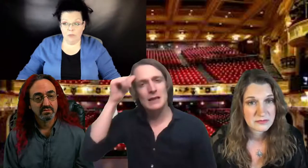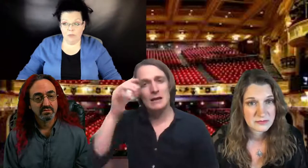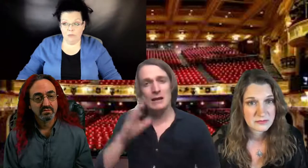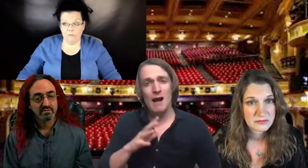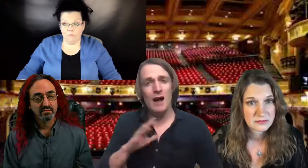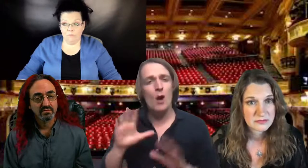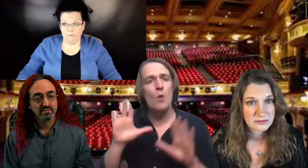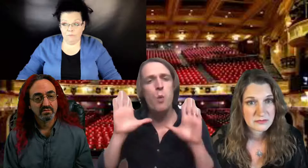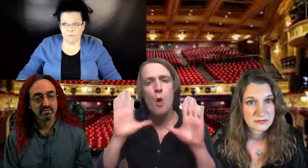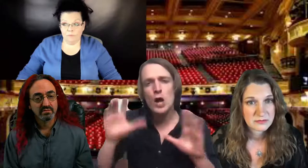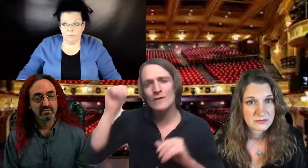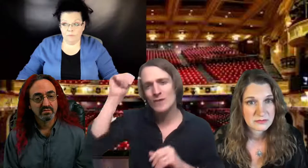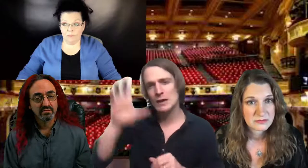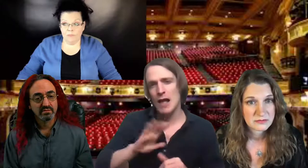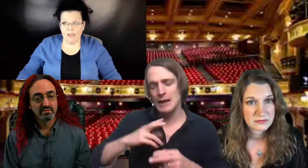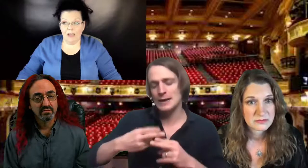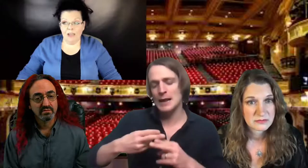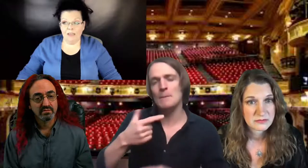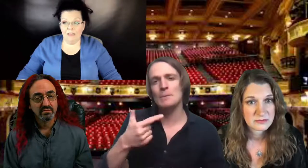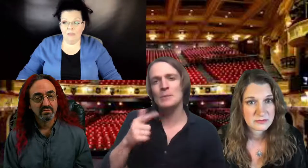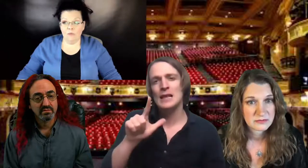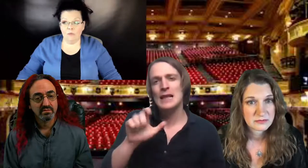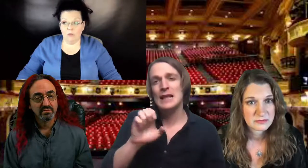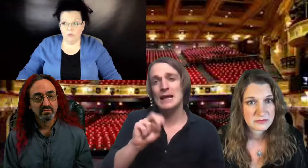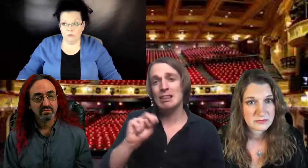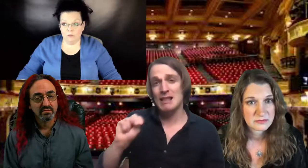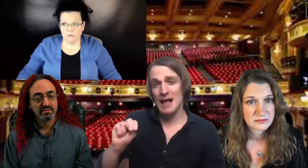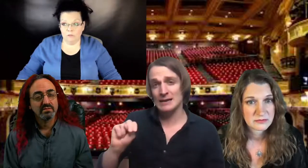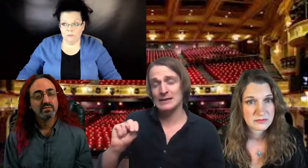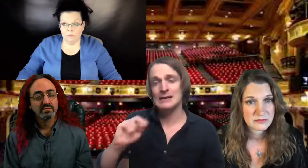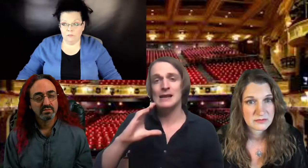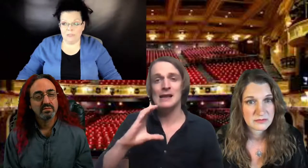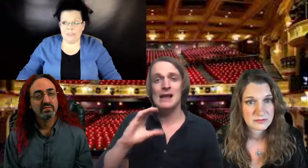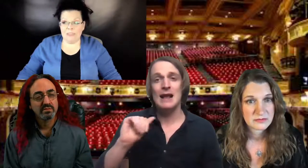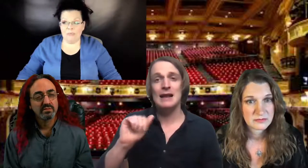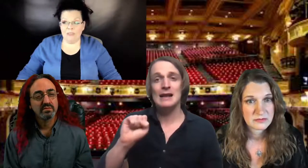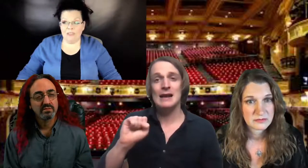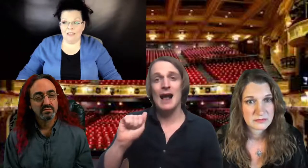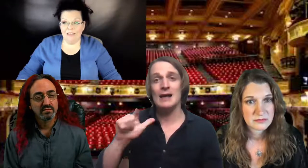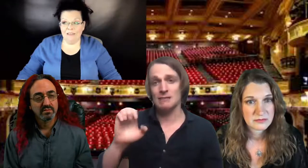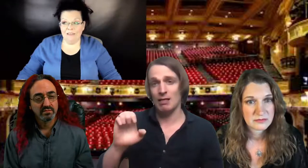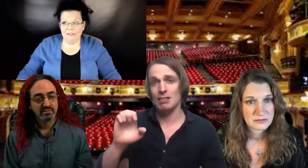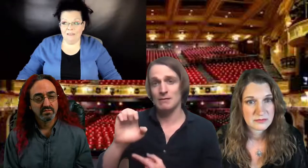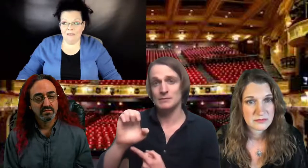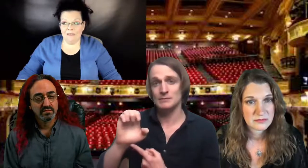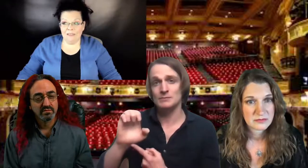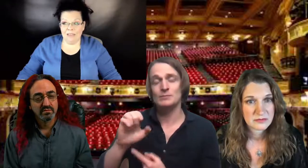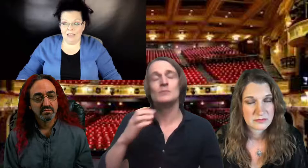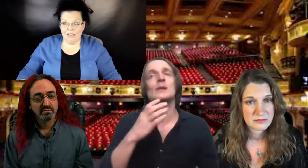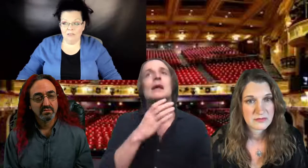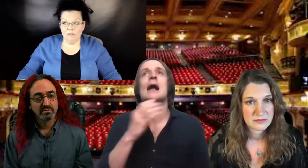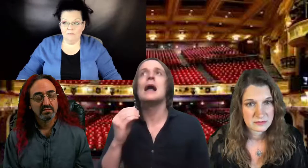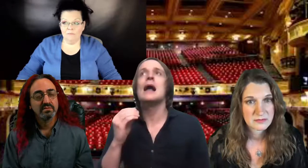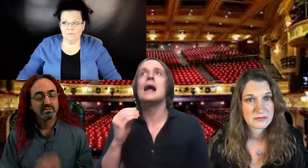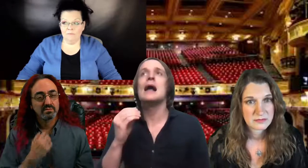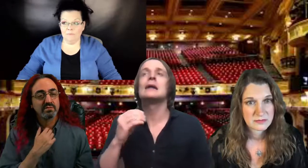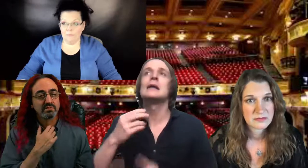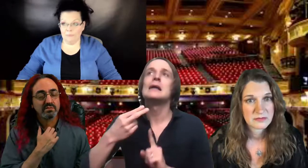with Hunchback. The guy was wonderful. His name was Glenn